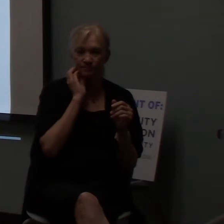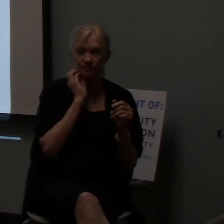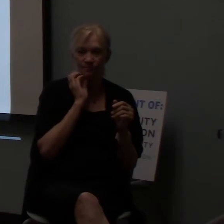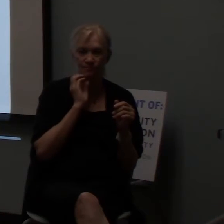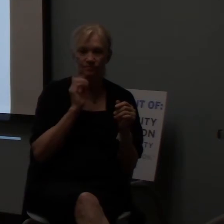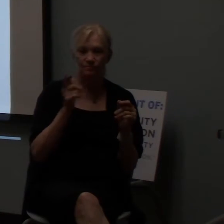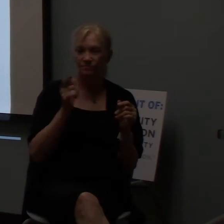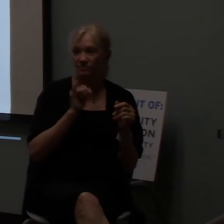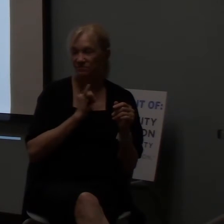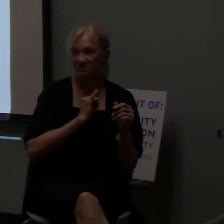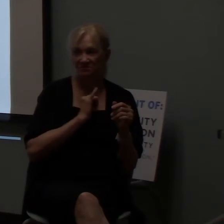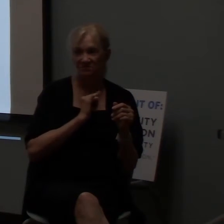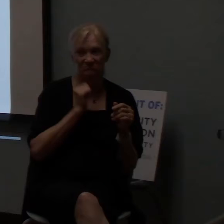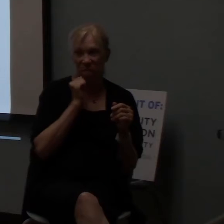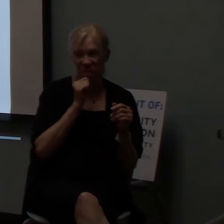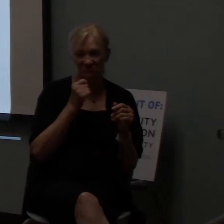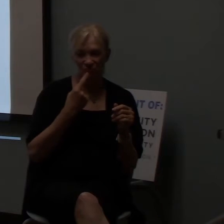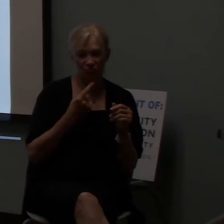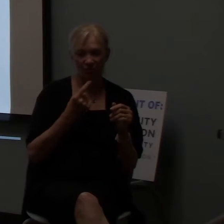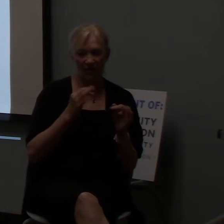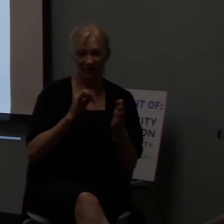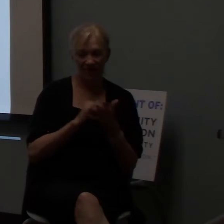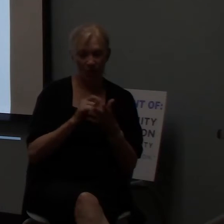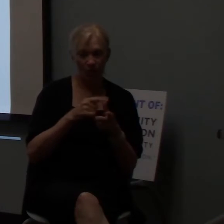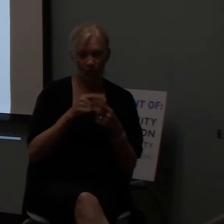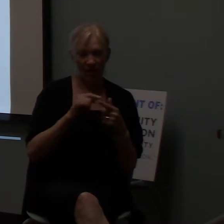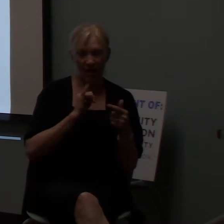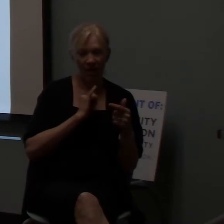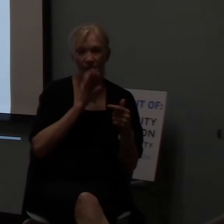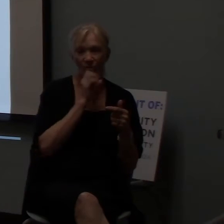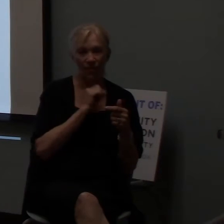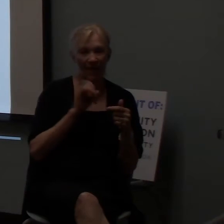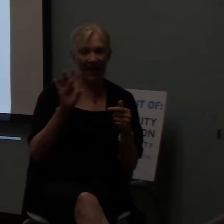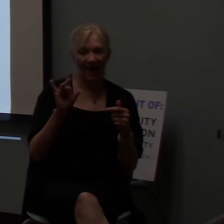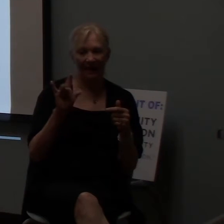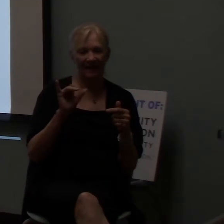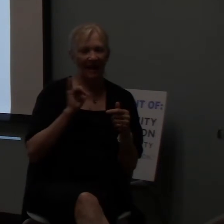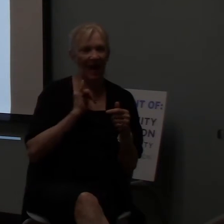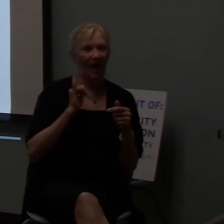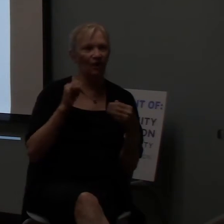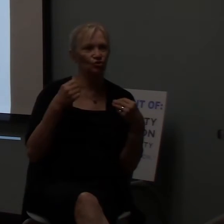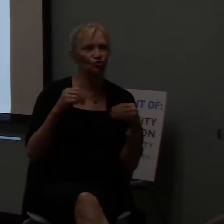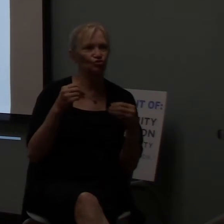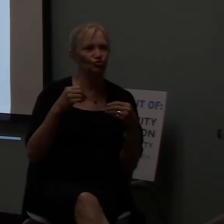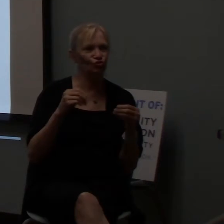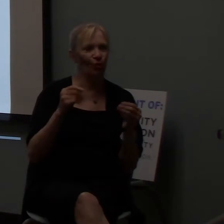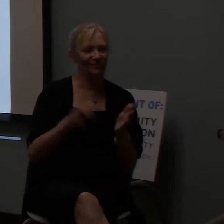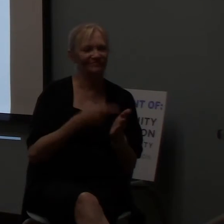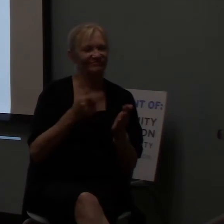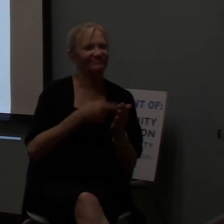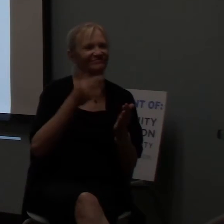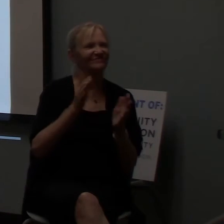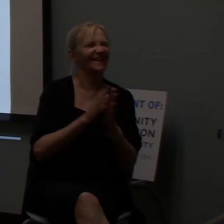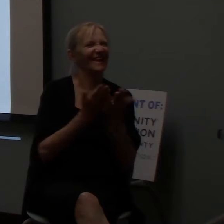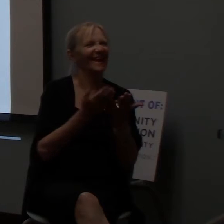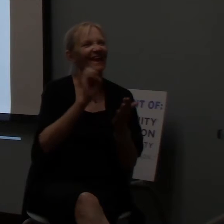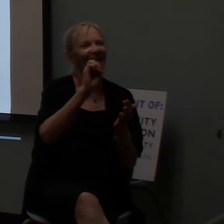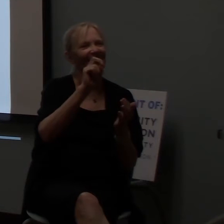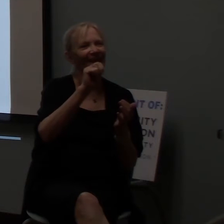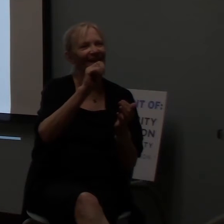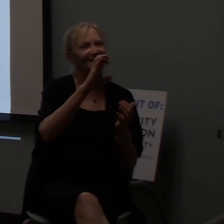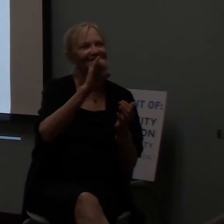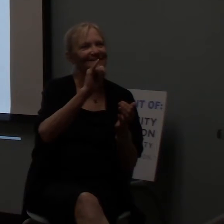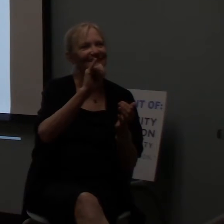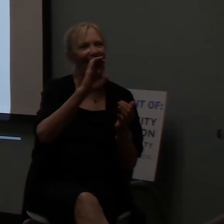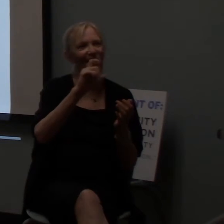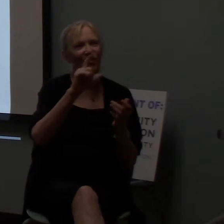I'm not one of those people. When I was 18, I sold door-to-door encyclopedias in some of the